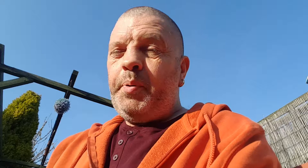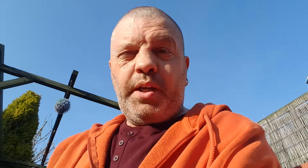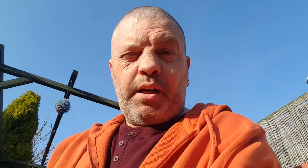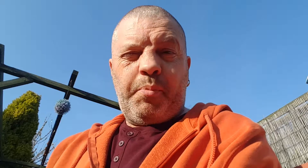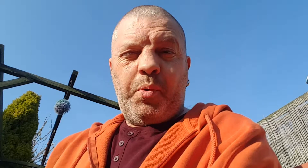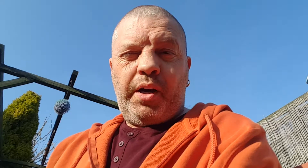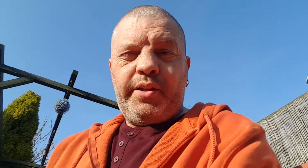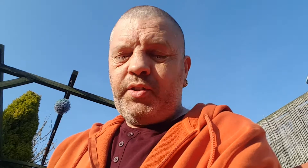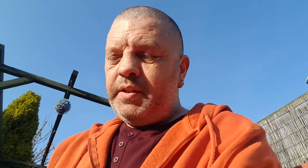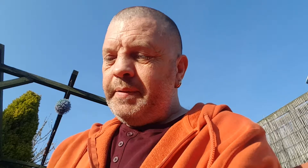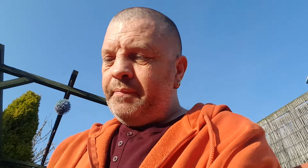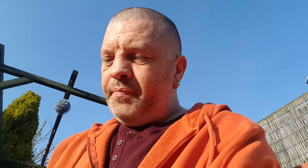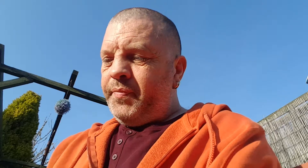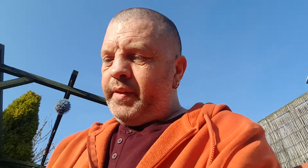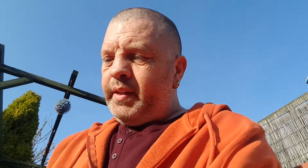Pickup wise,